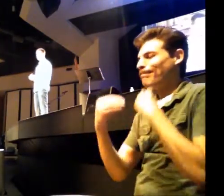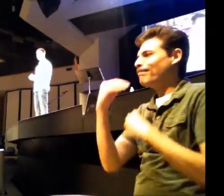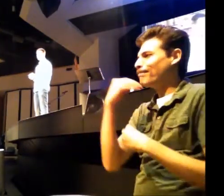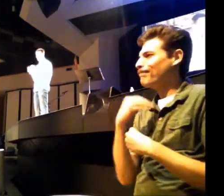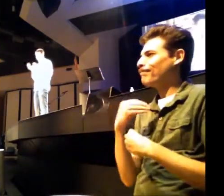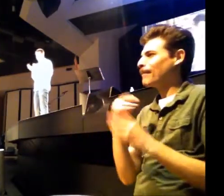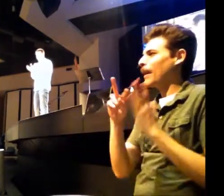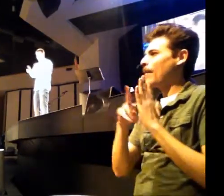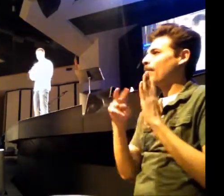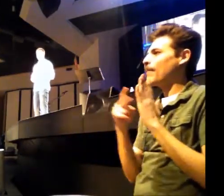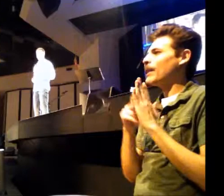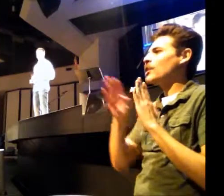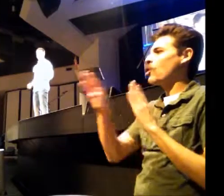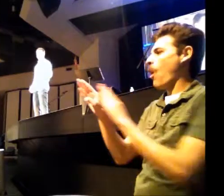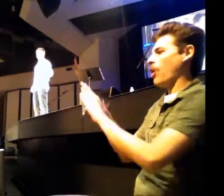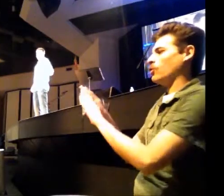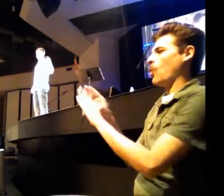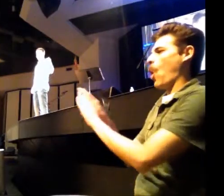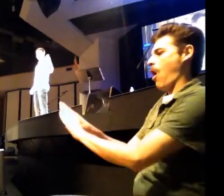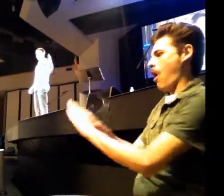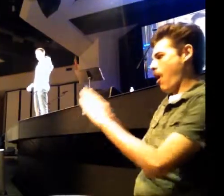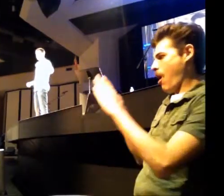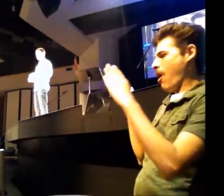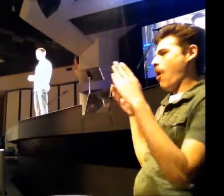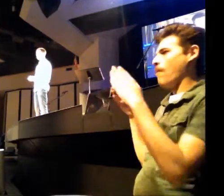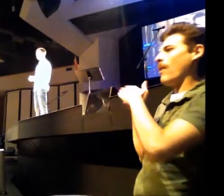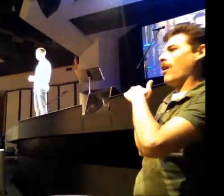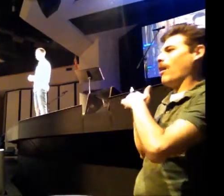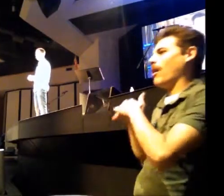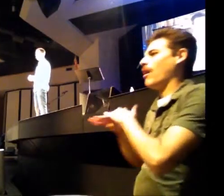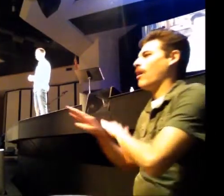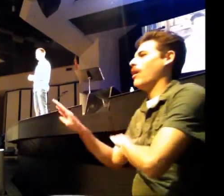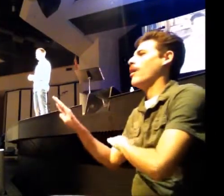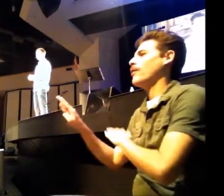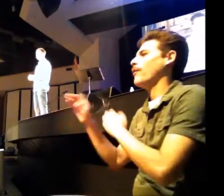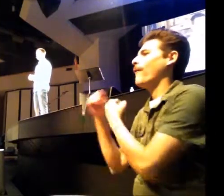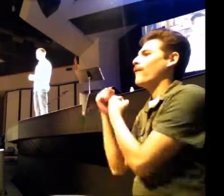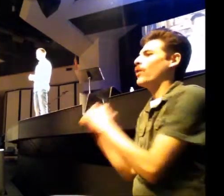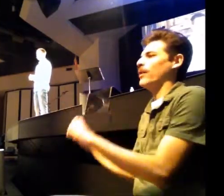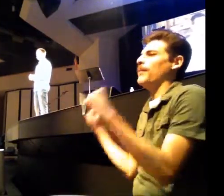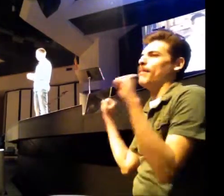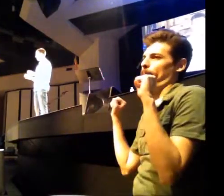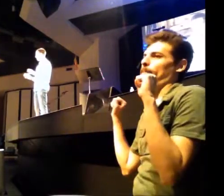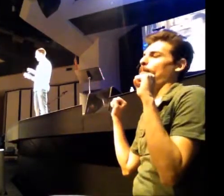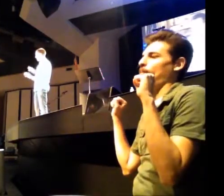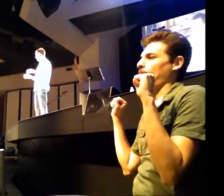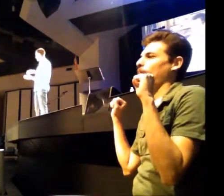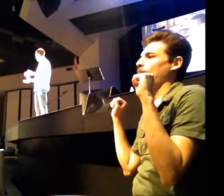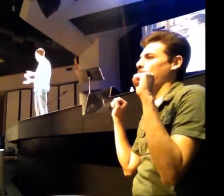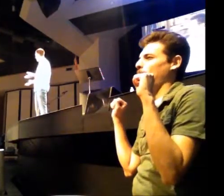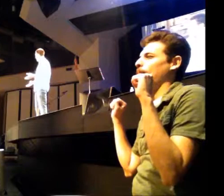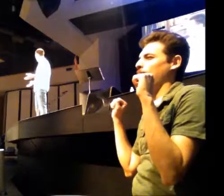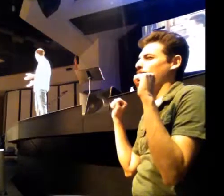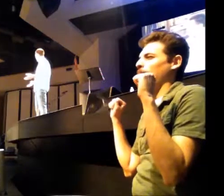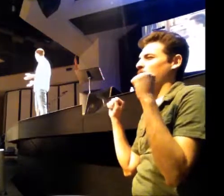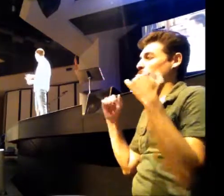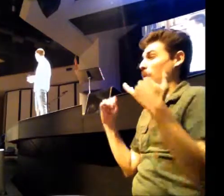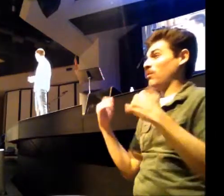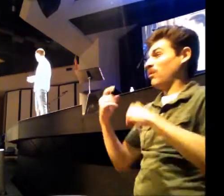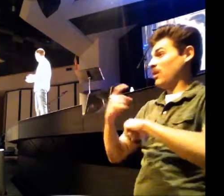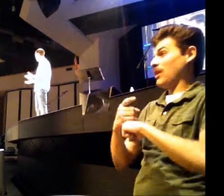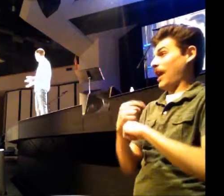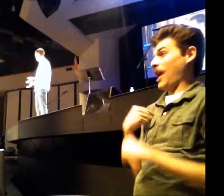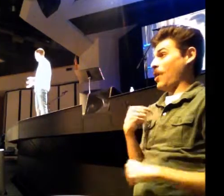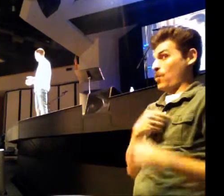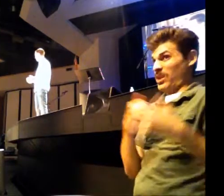the door for you by God and his power to leave Egypt and from time of slavery. And this today is still practiced, by the